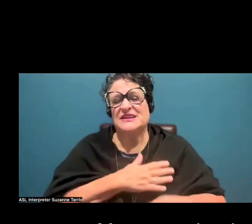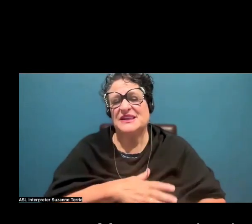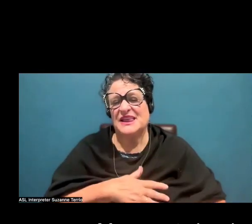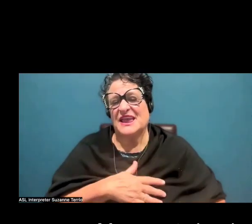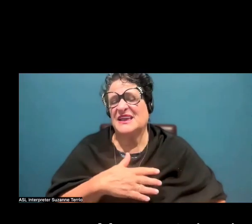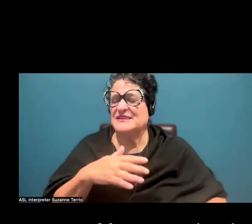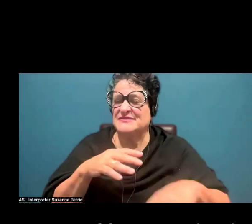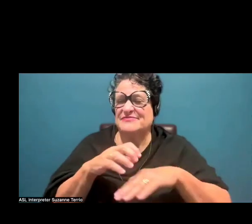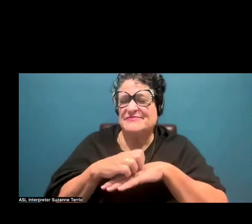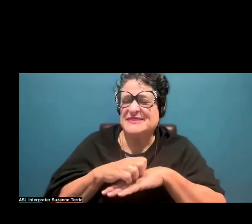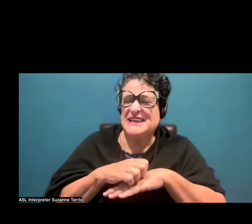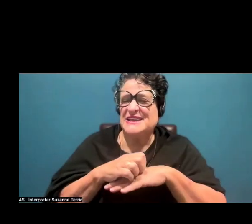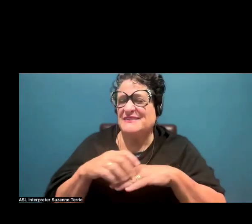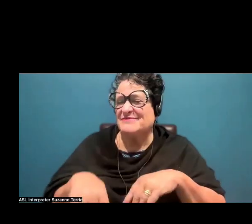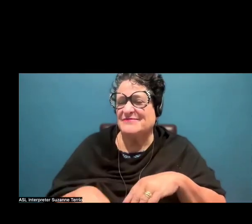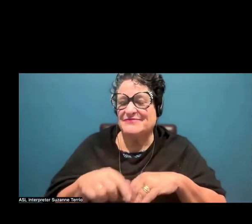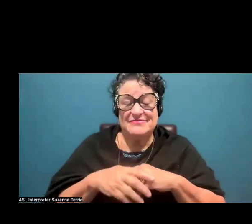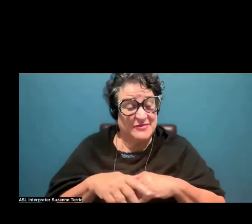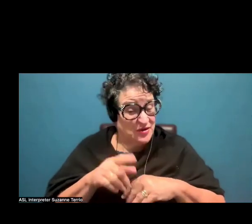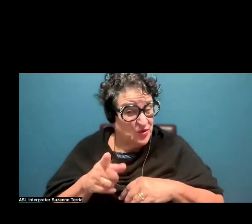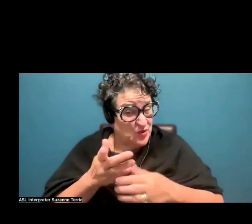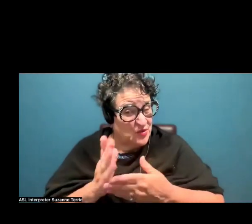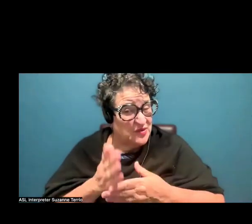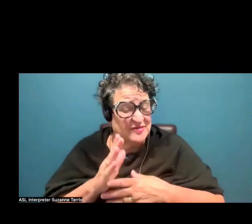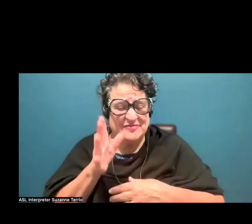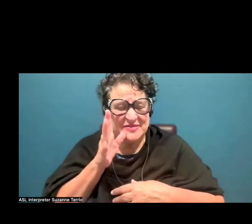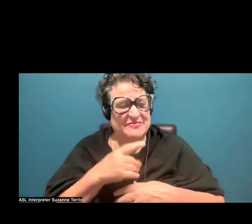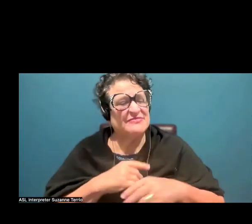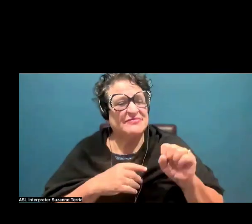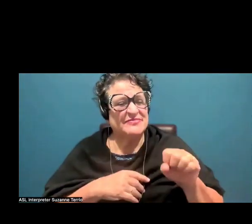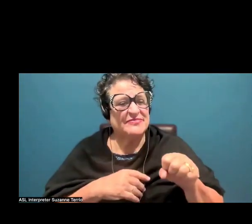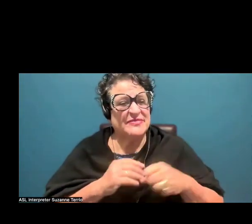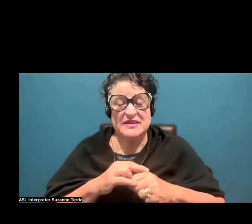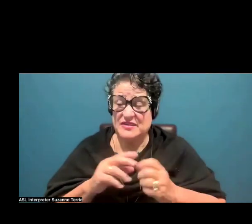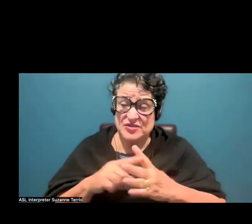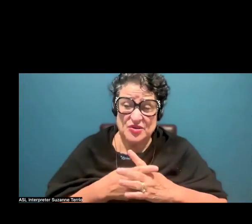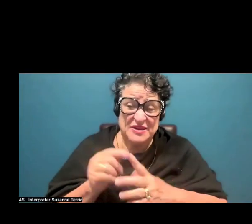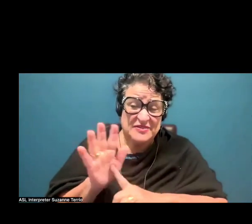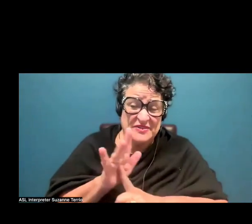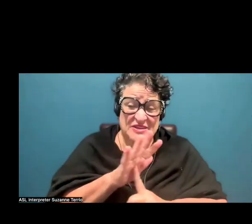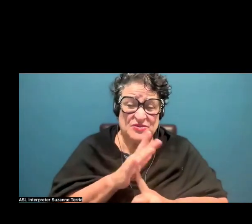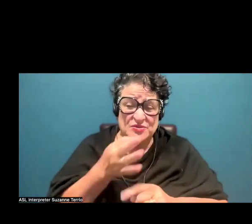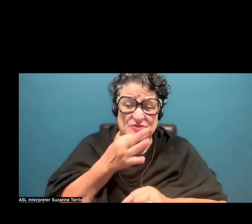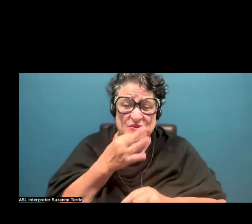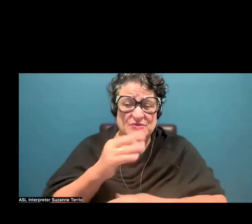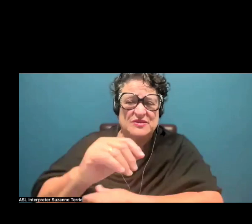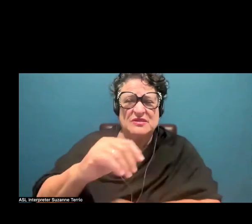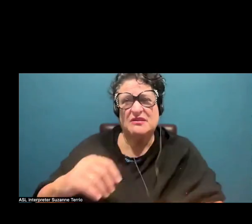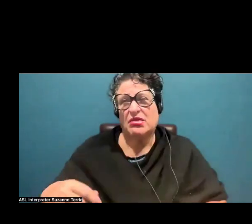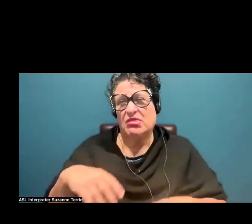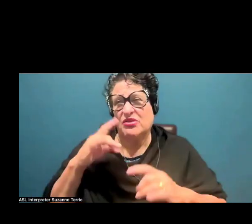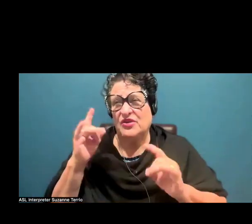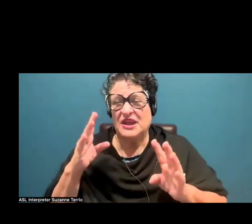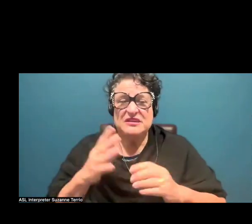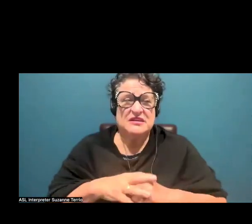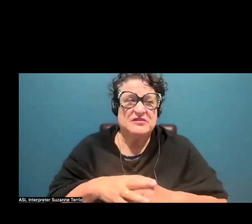fingertips digging into my thigh. You okay? I nod. Are they starting soon? I've been dreading this for weeks. The faster we're through it, the